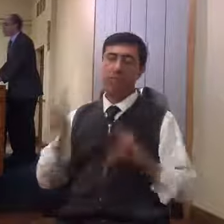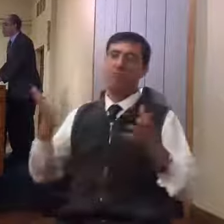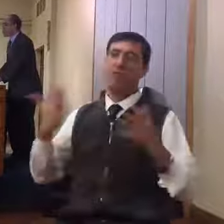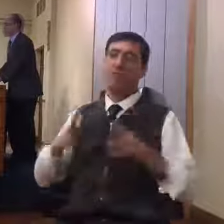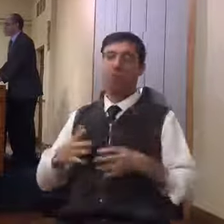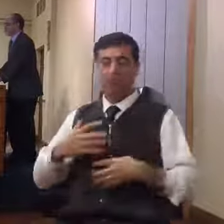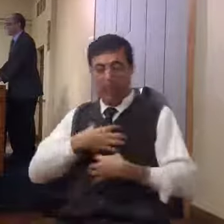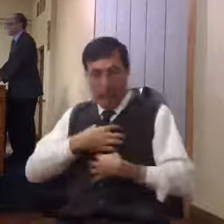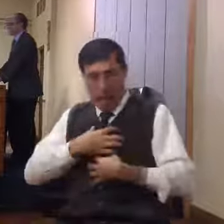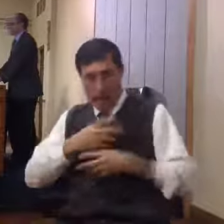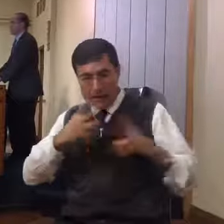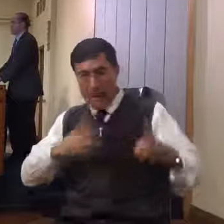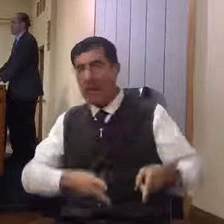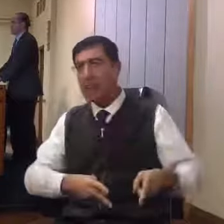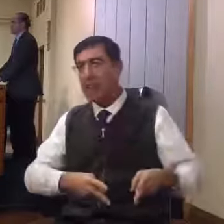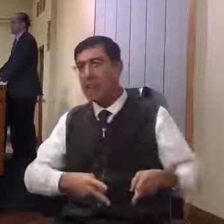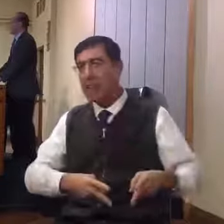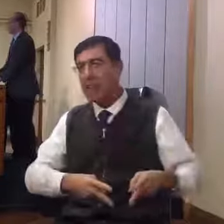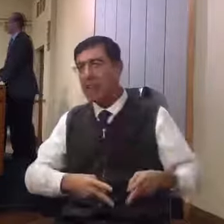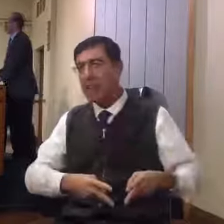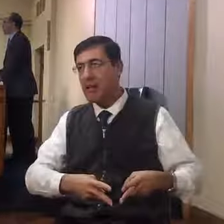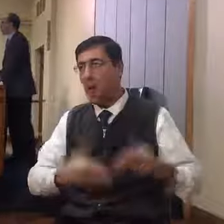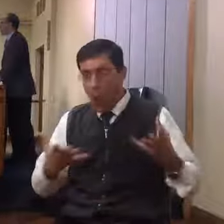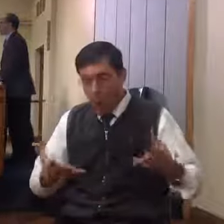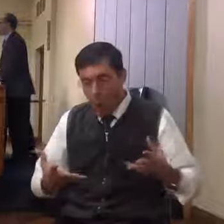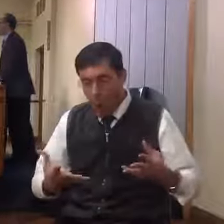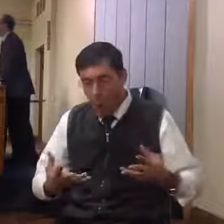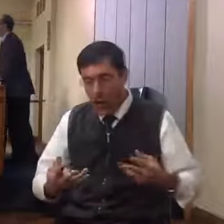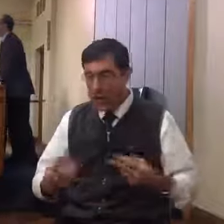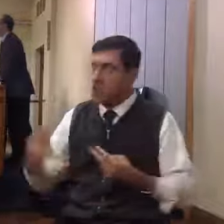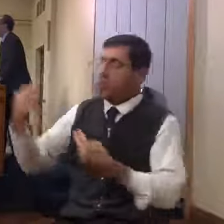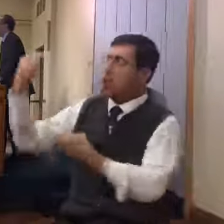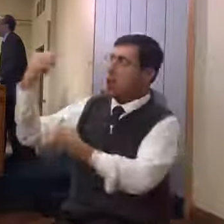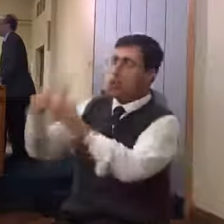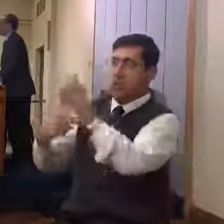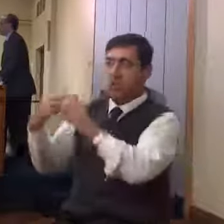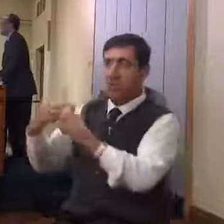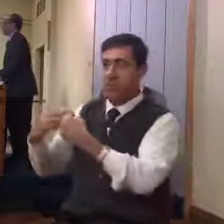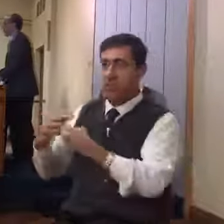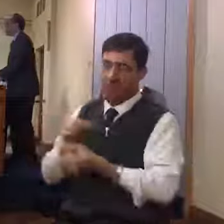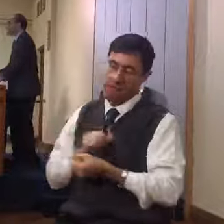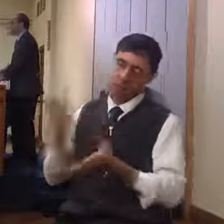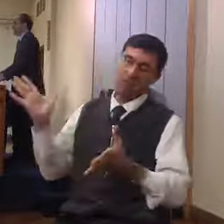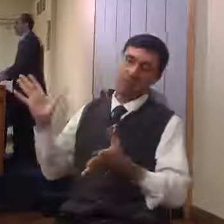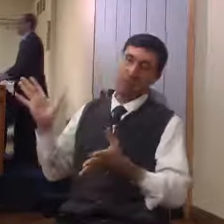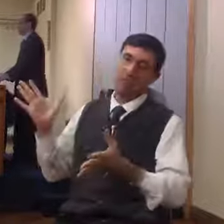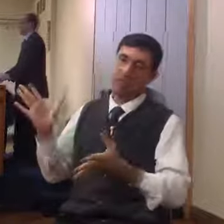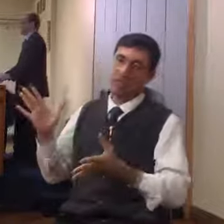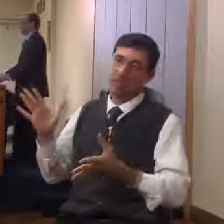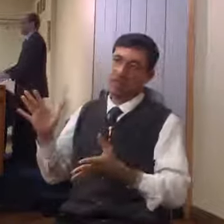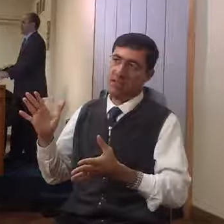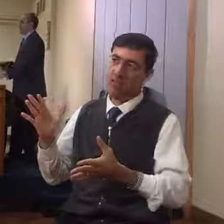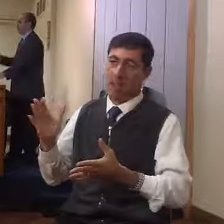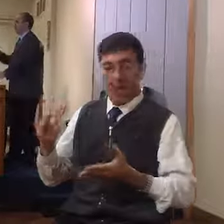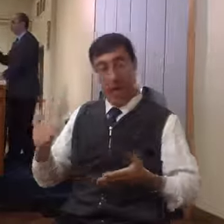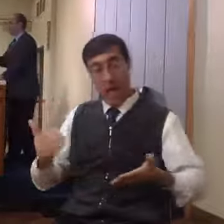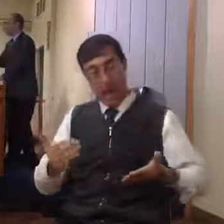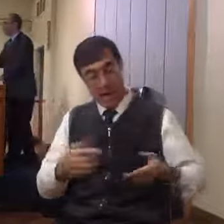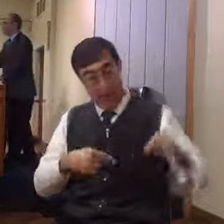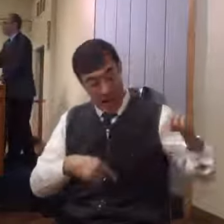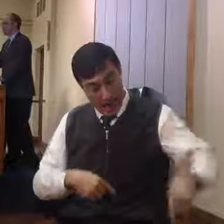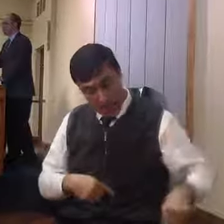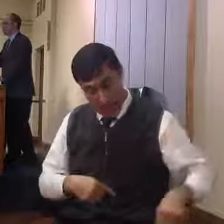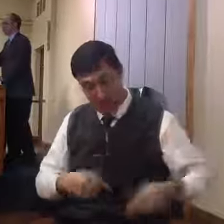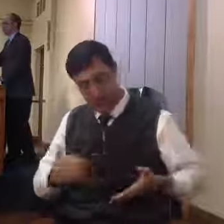God's judgment. We have been saved from hell. And a